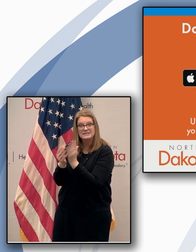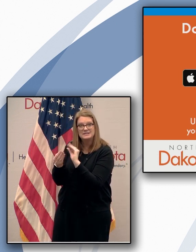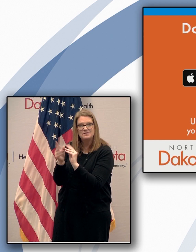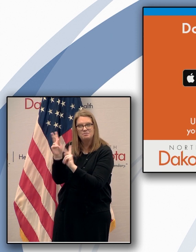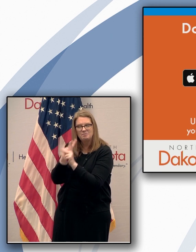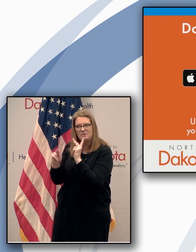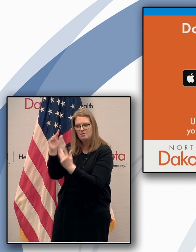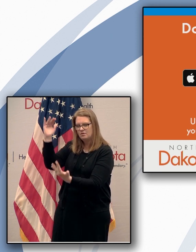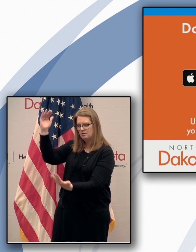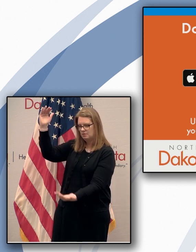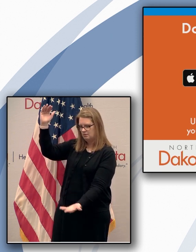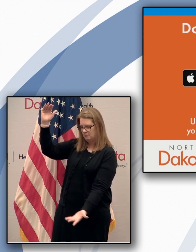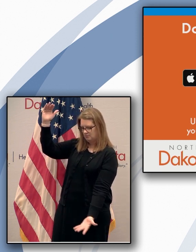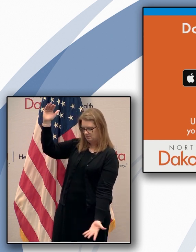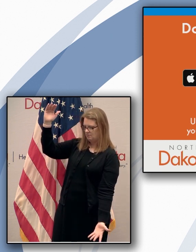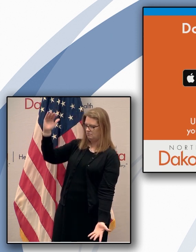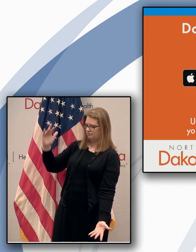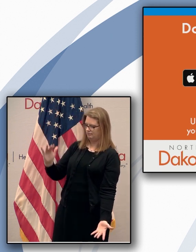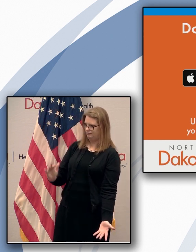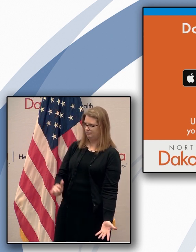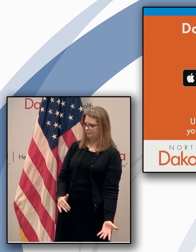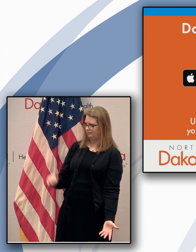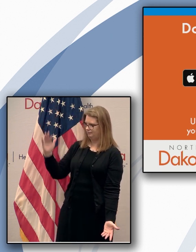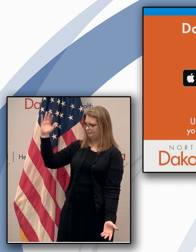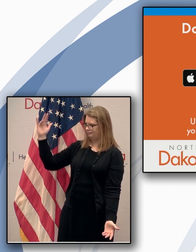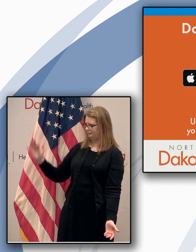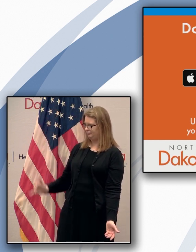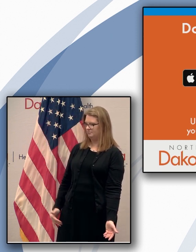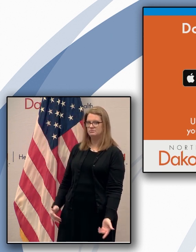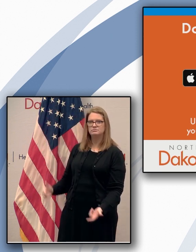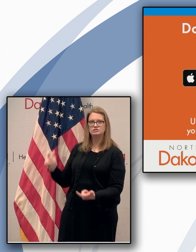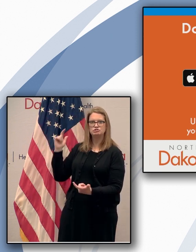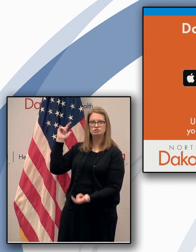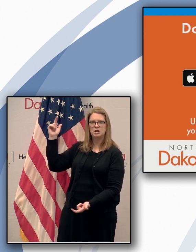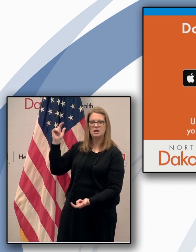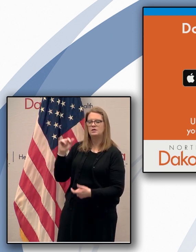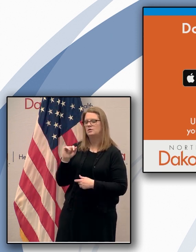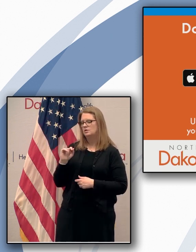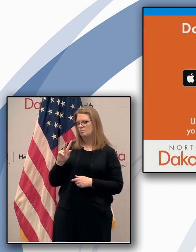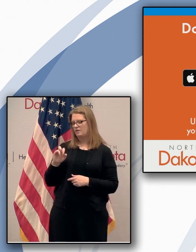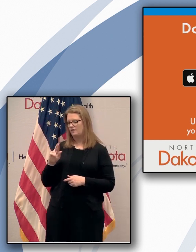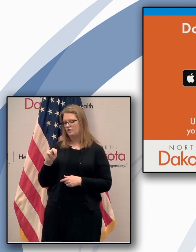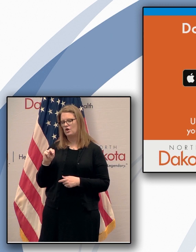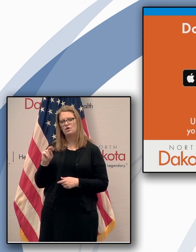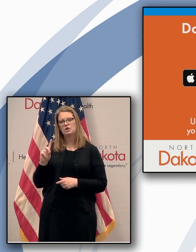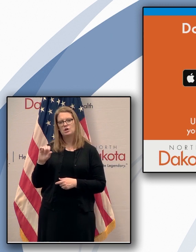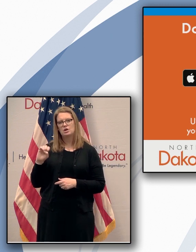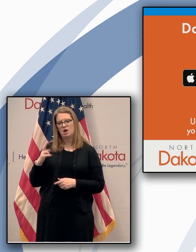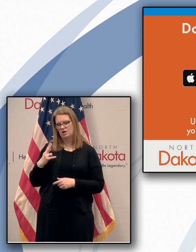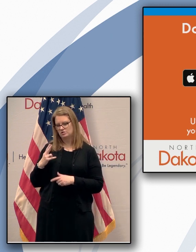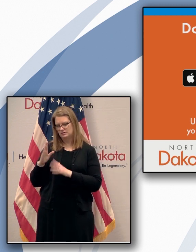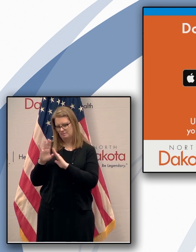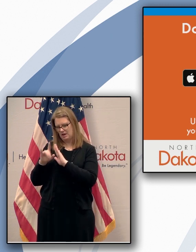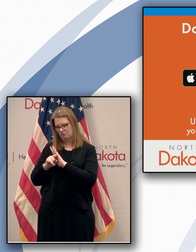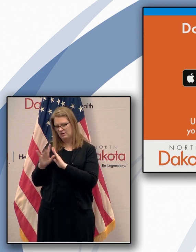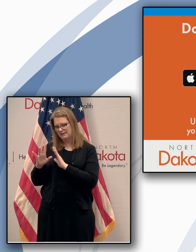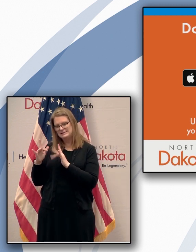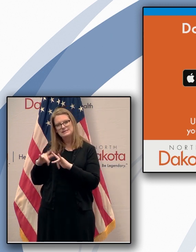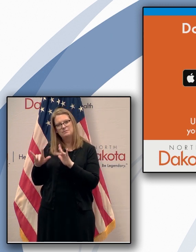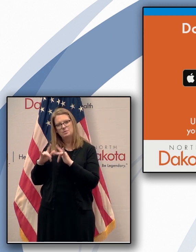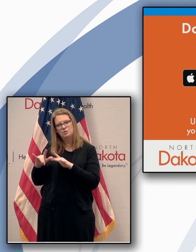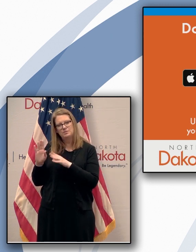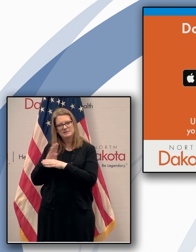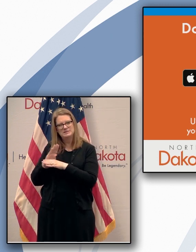mathematical number of people, and we need to have the back-end infrastructure. And again, with Vern Dosh's background in the software industry, this is going to be